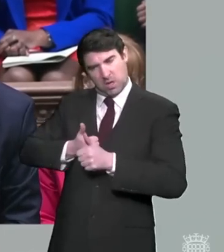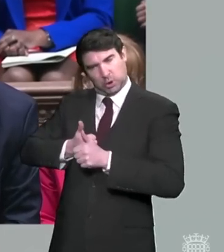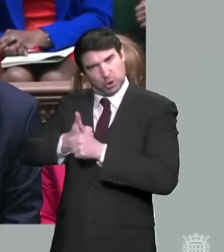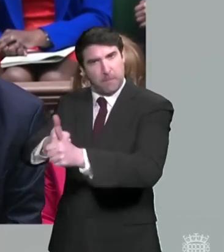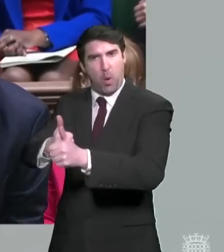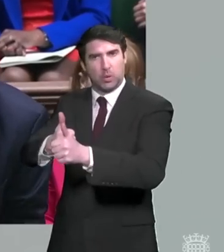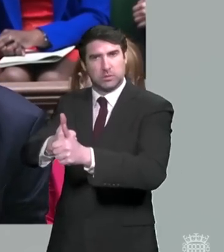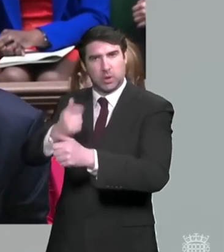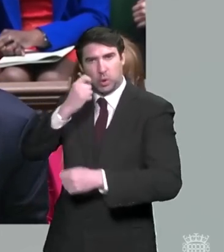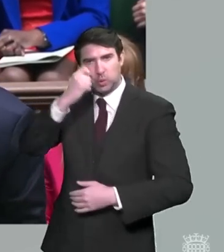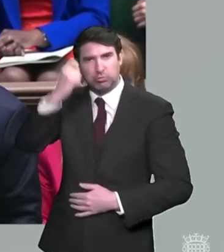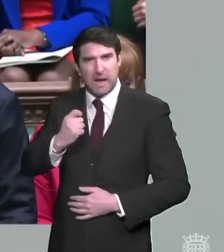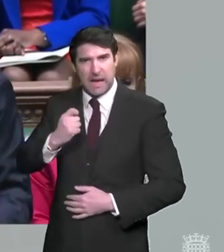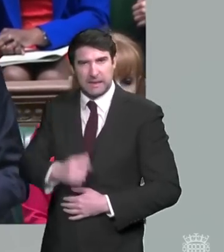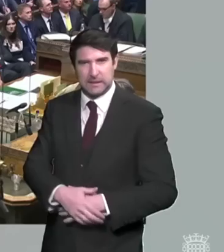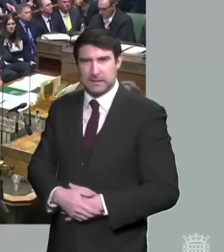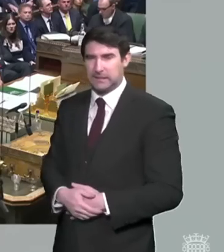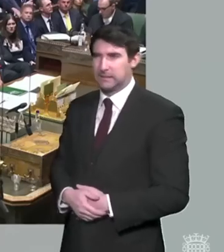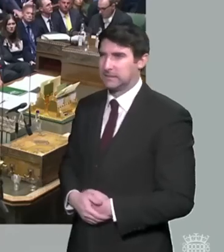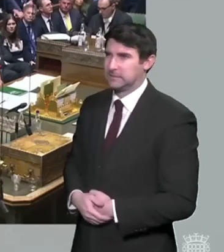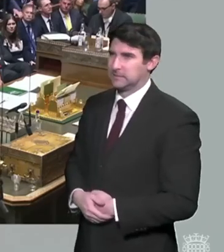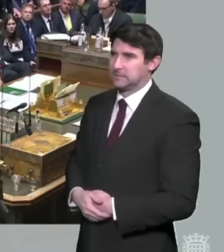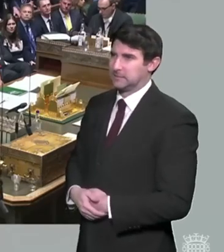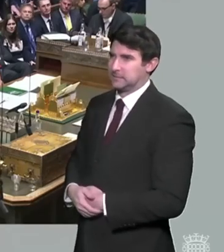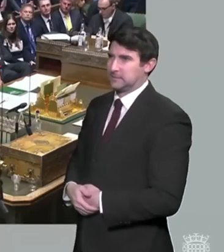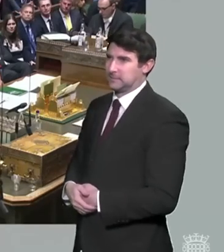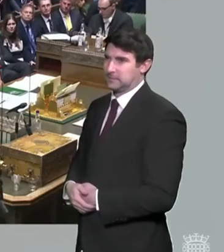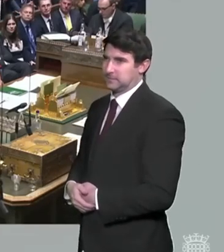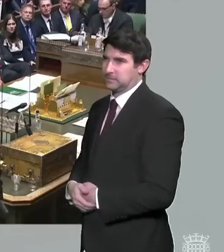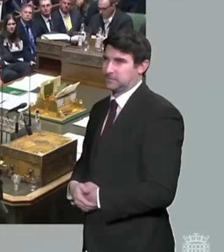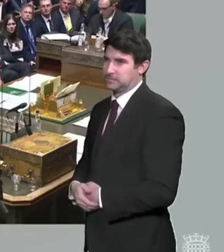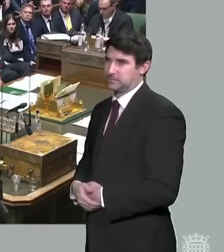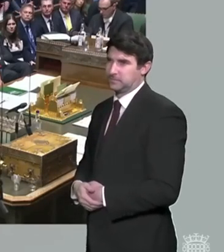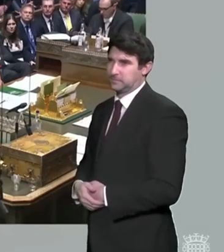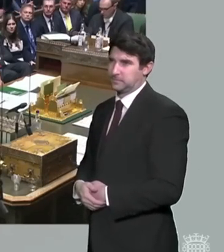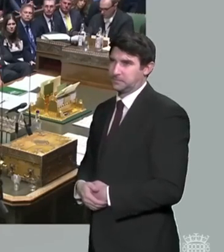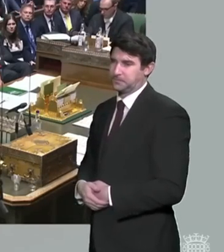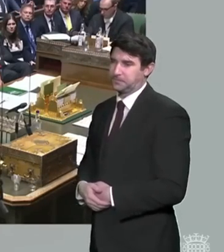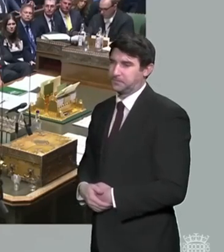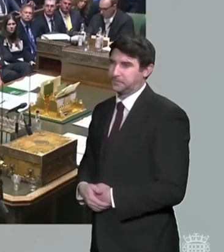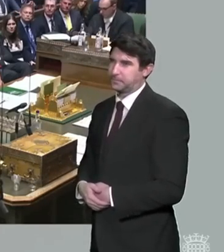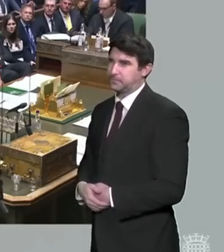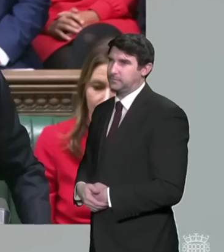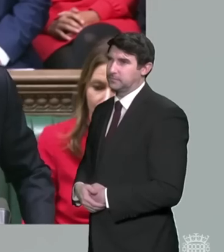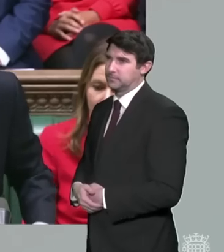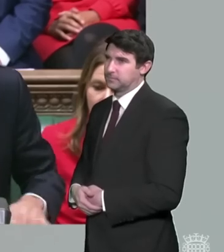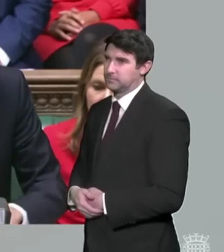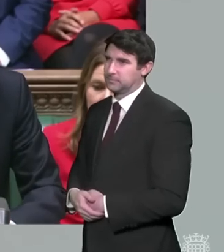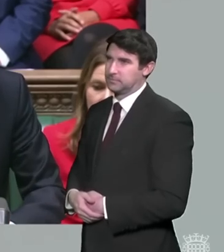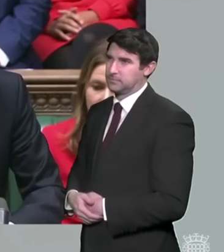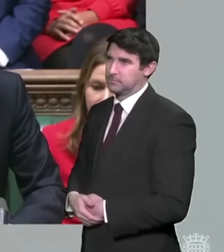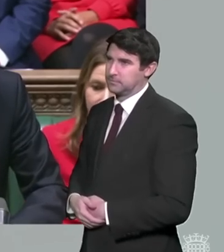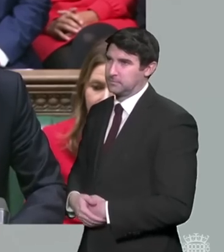full support of Ukraine? Prime Minister. Well, can I first join with the honourable member